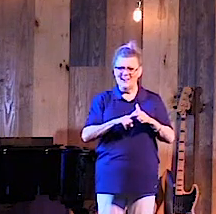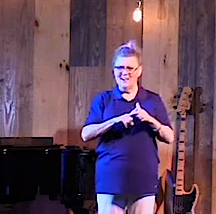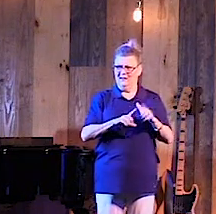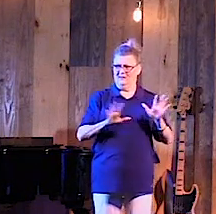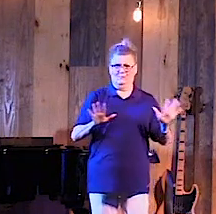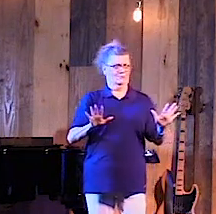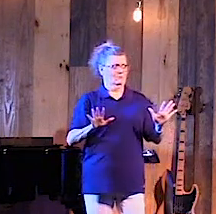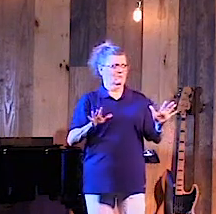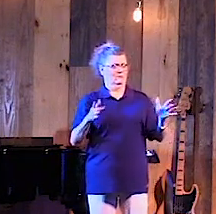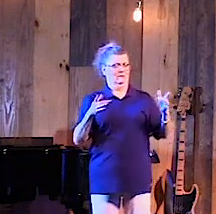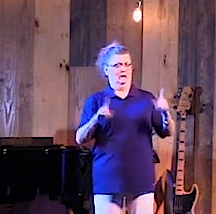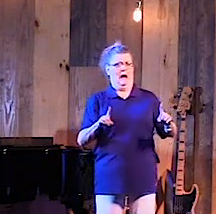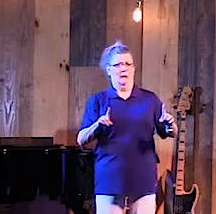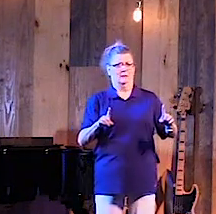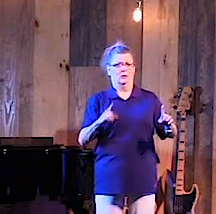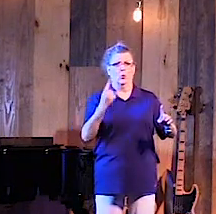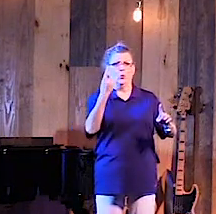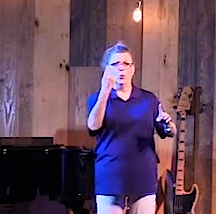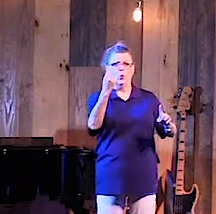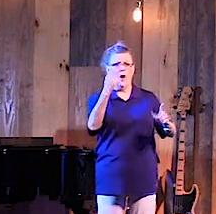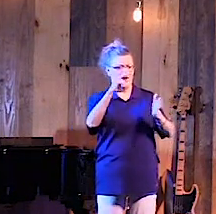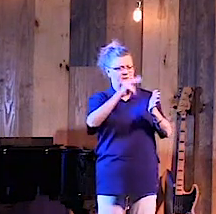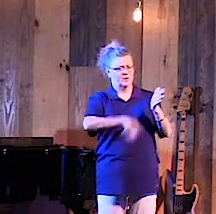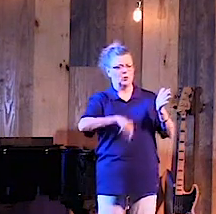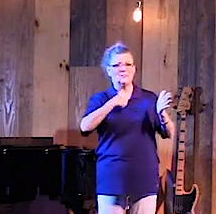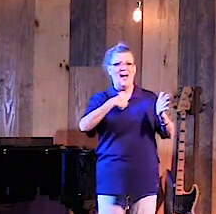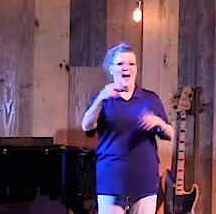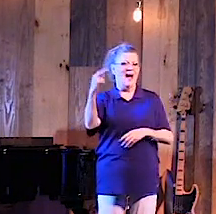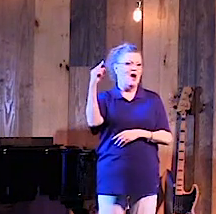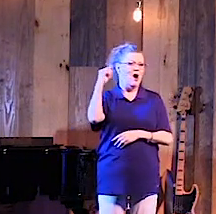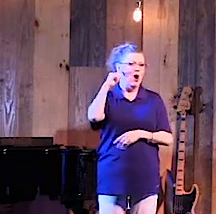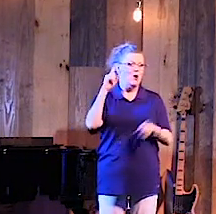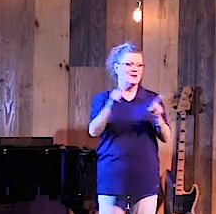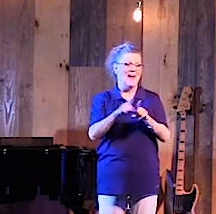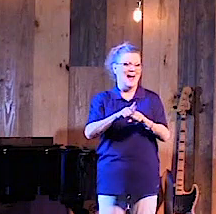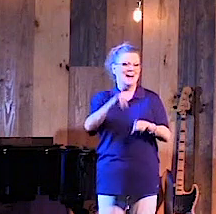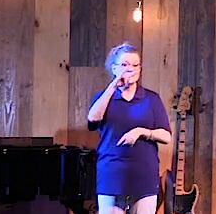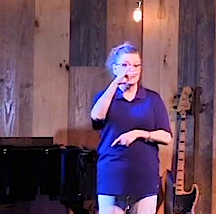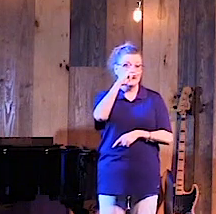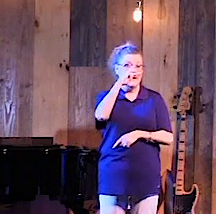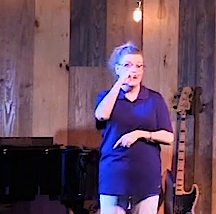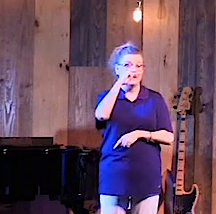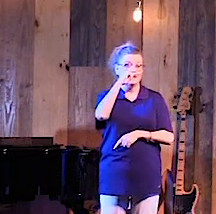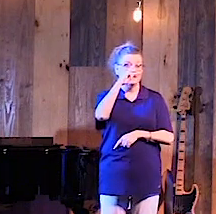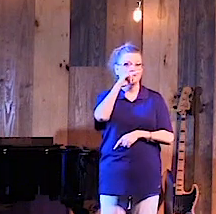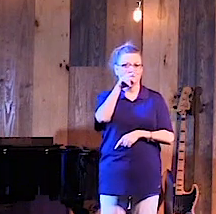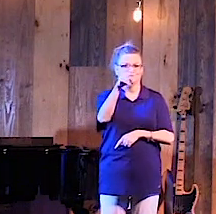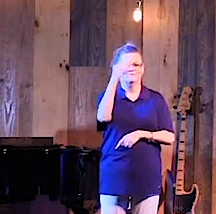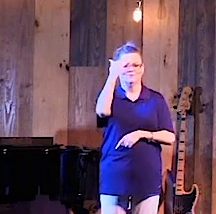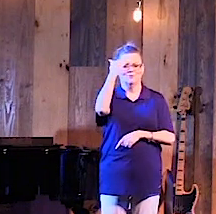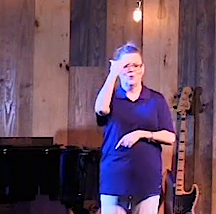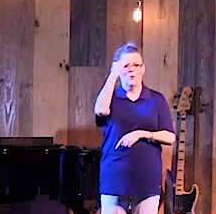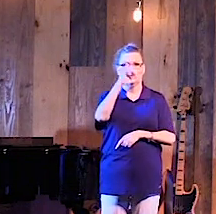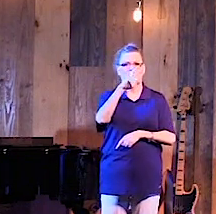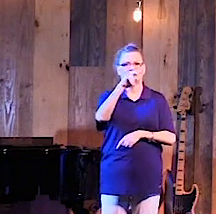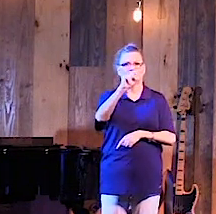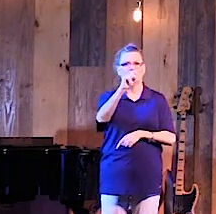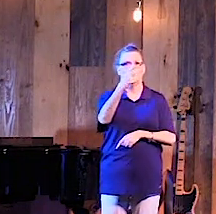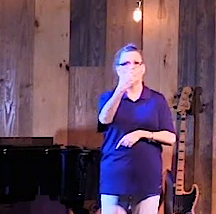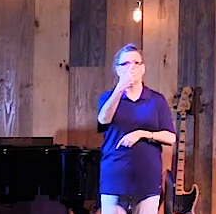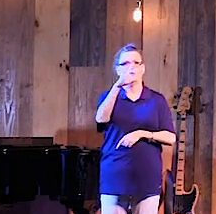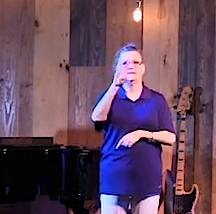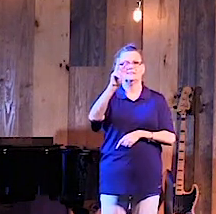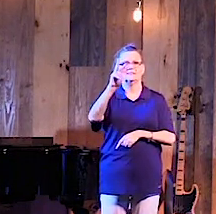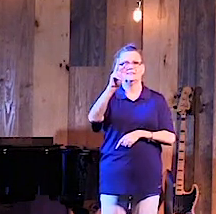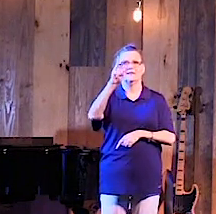almost out of nowhere, there was one Bible verse that I'd heard as a kid. And it was a verse that maybe you know. It was John 3:16. For